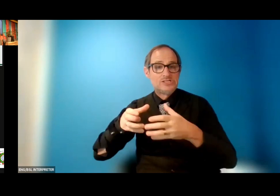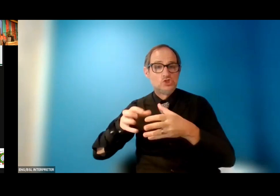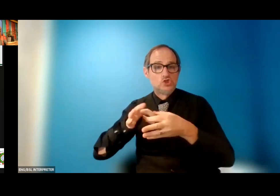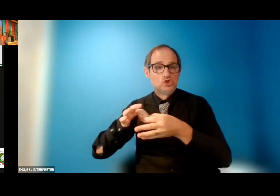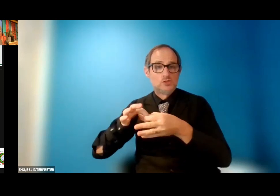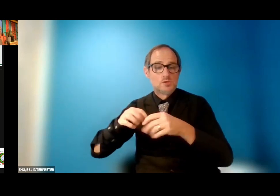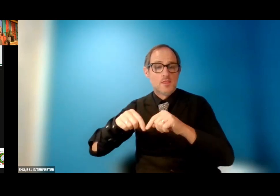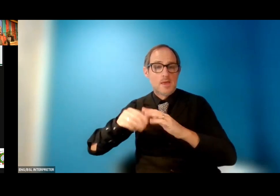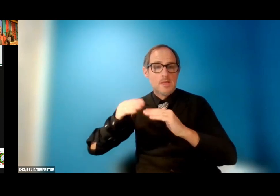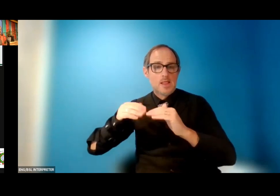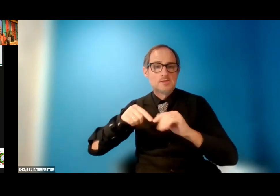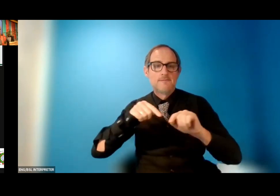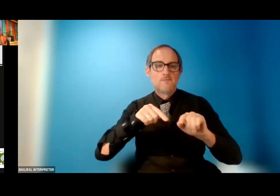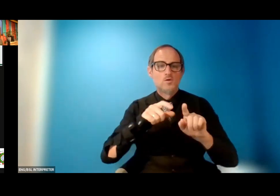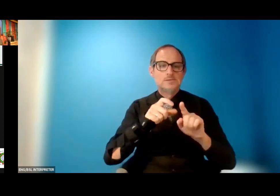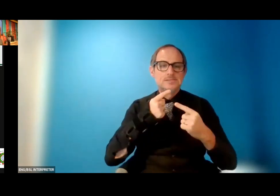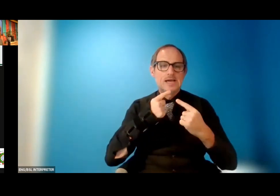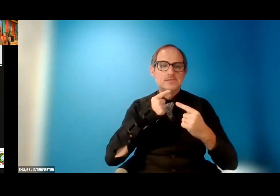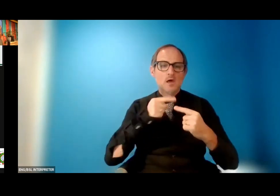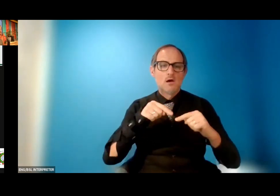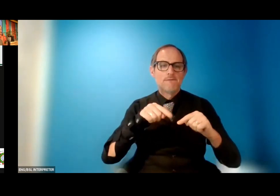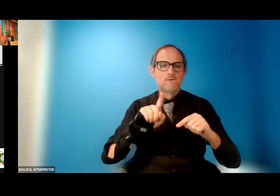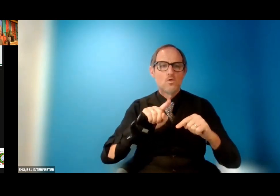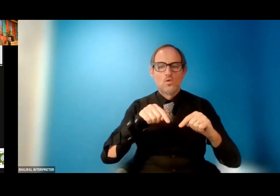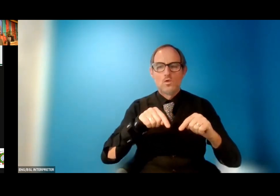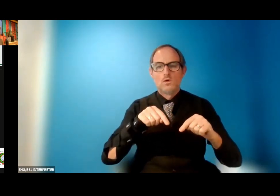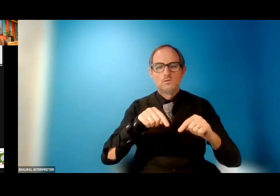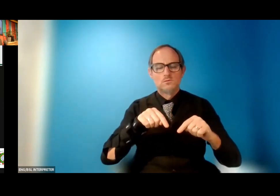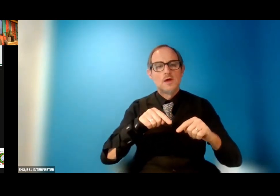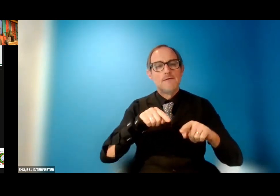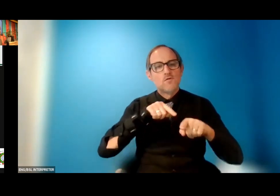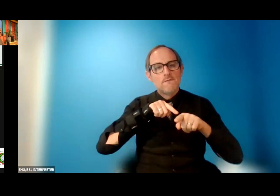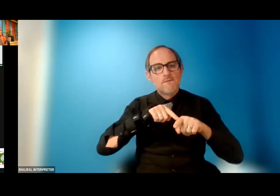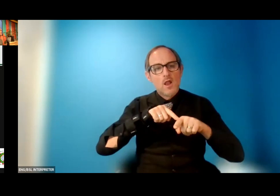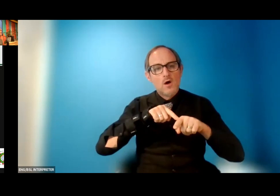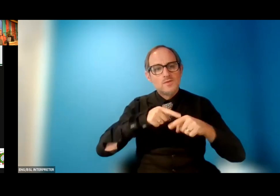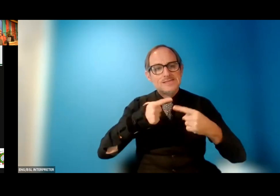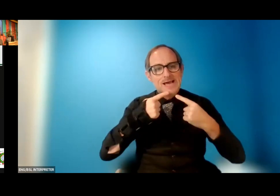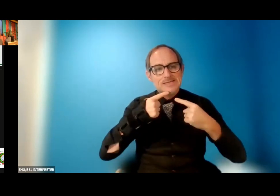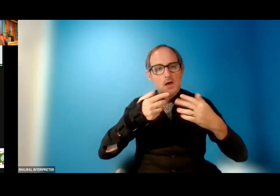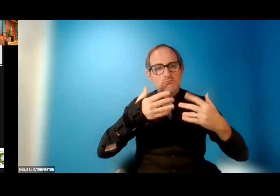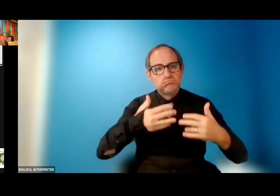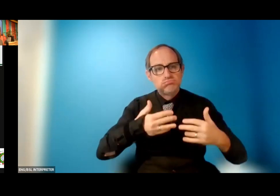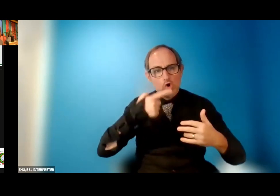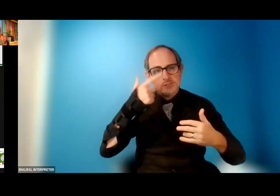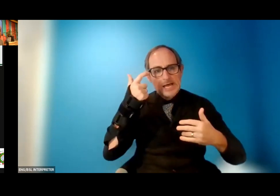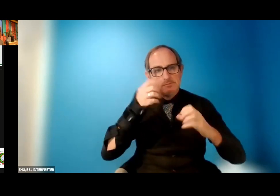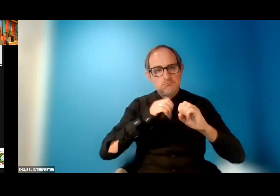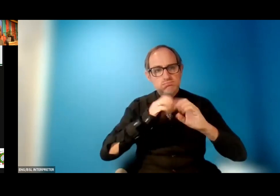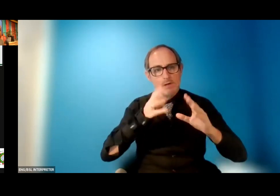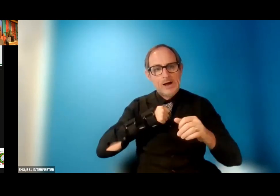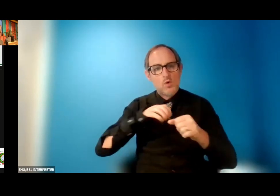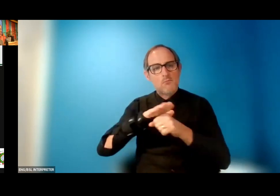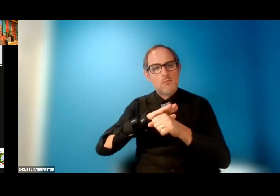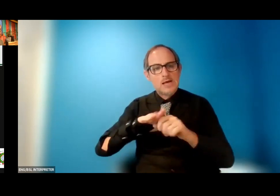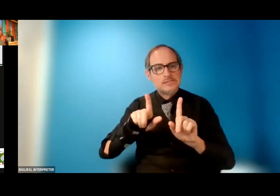here on the back, but it's about building a data-led understanding of how our place is currently doing right